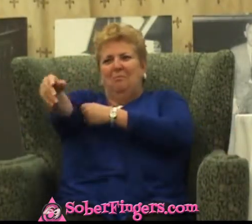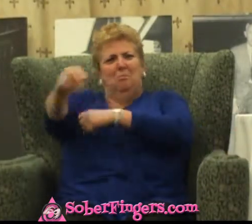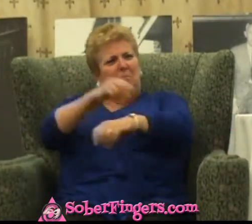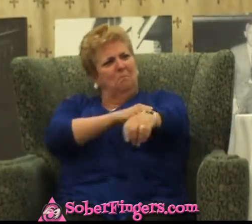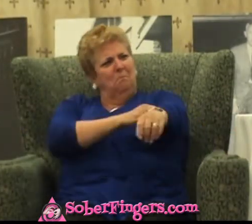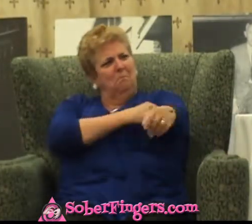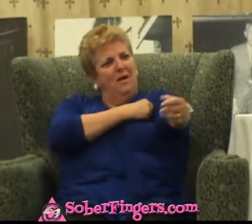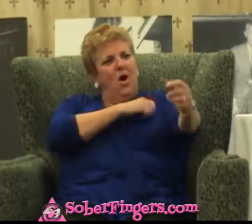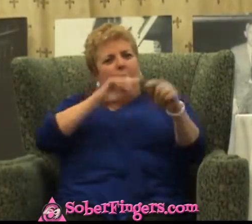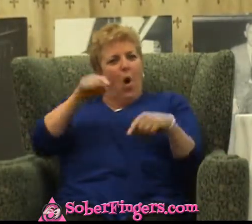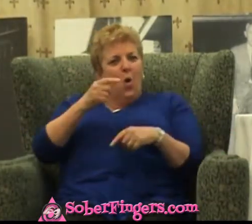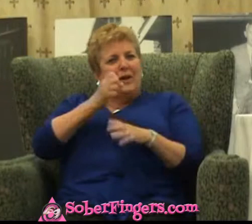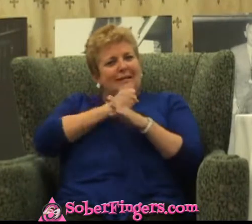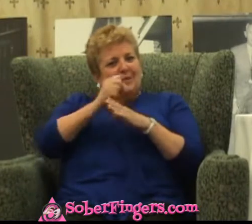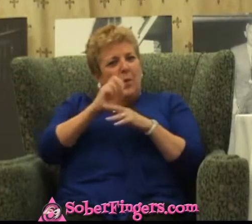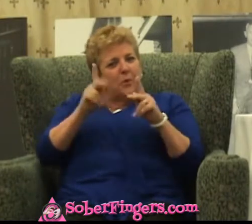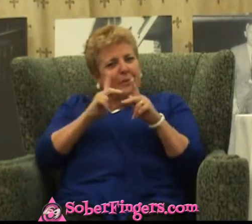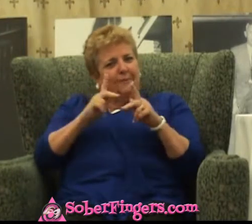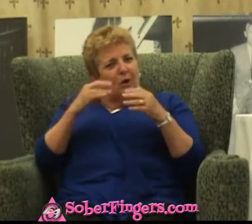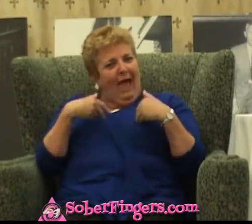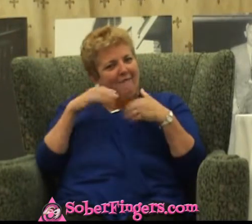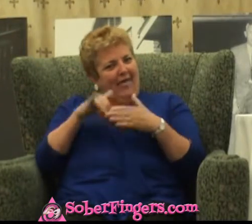Only sober people get them. So it's very weird.